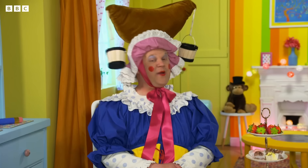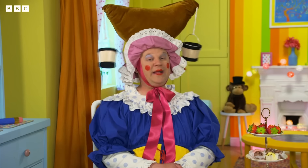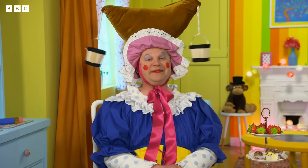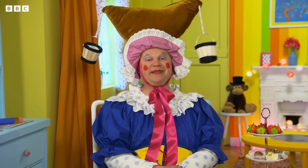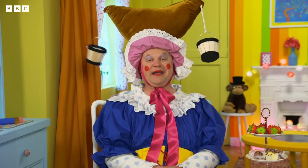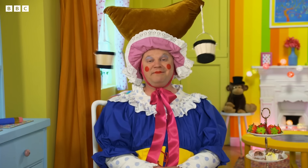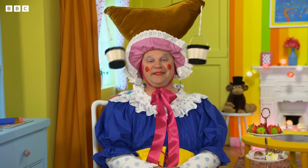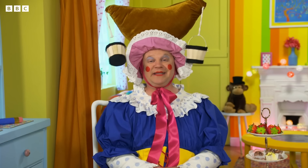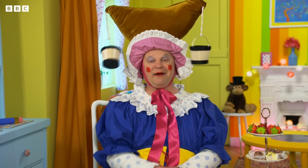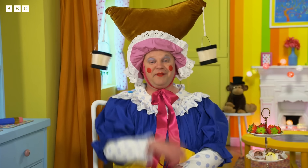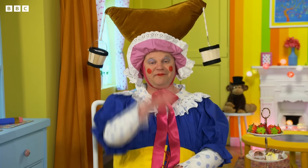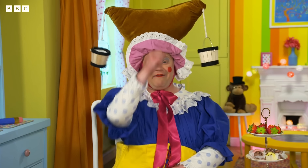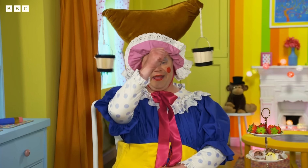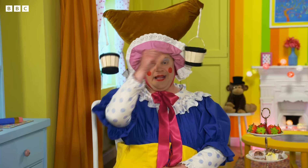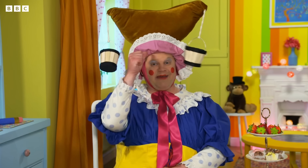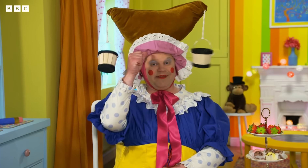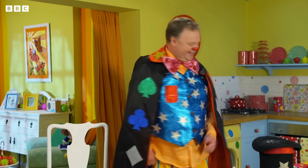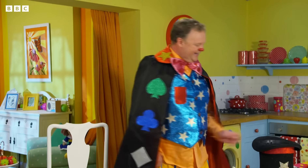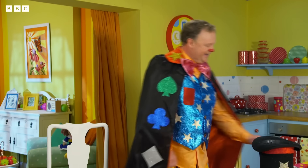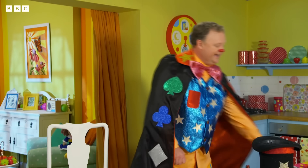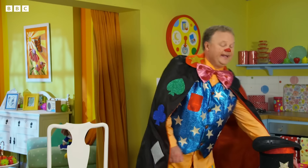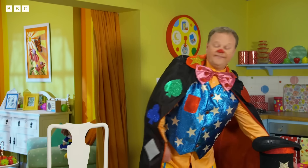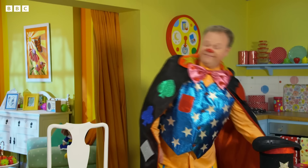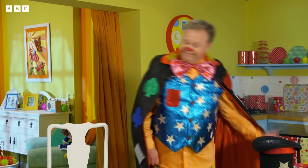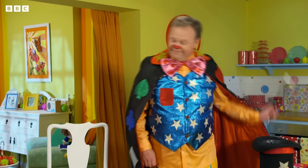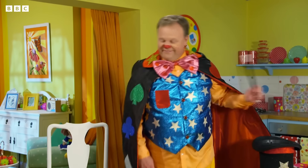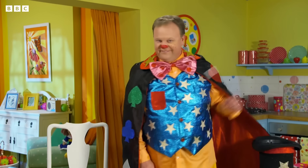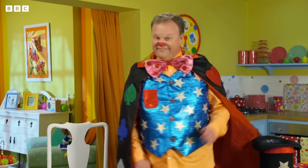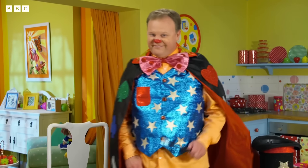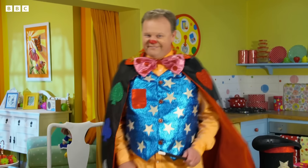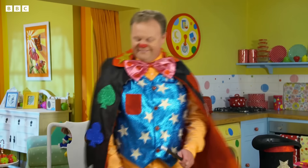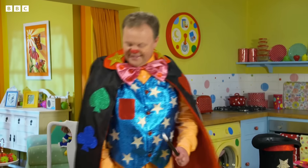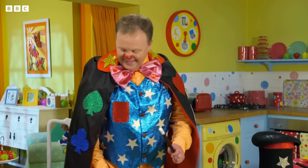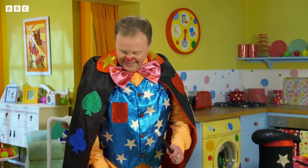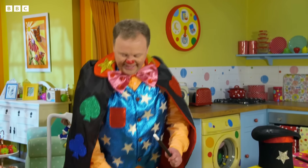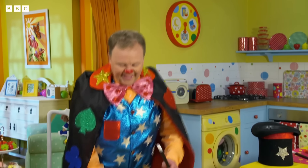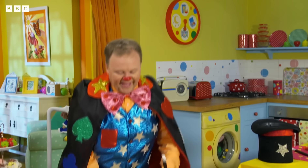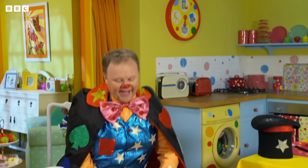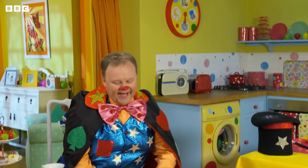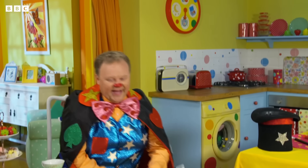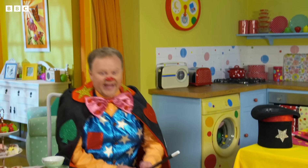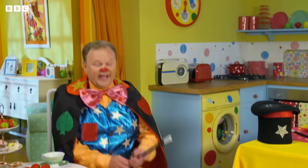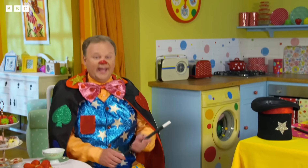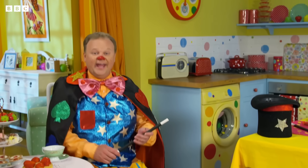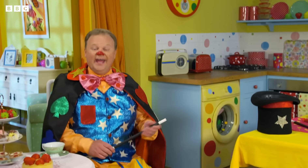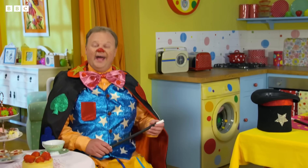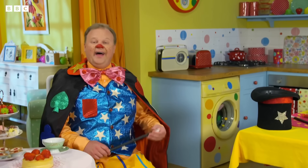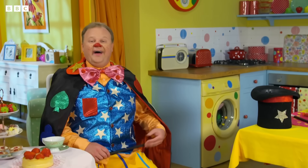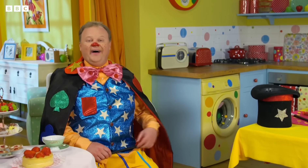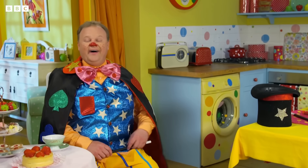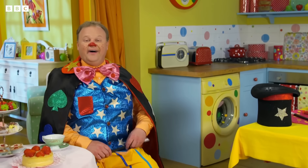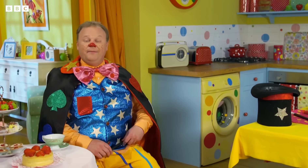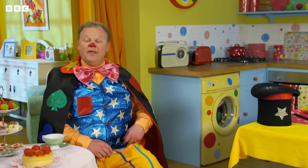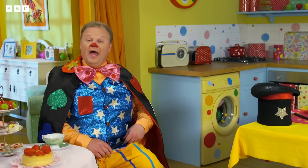Well done, Mr. Tumble. Very clever. Thank you, Mr. Tumble. We think you're a star. Oh, and